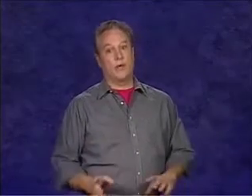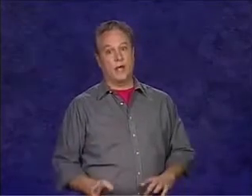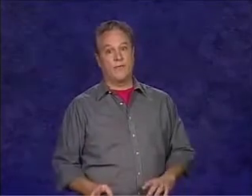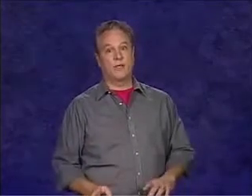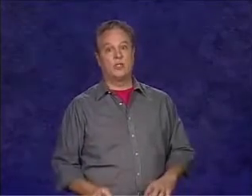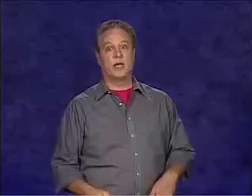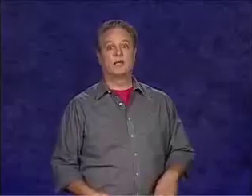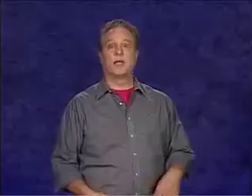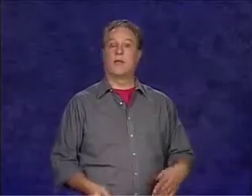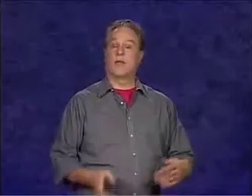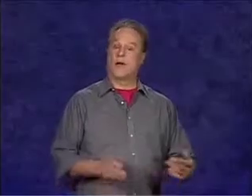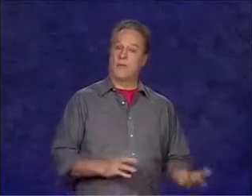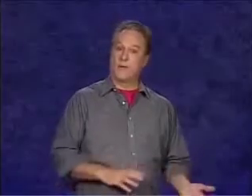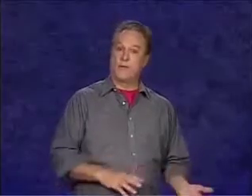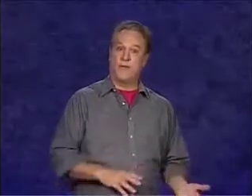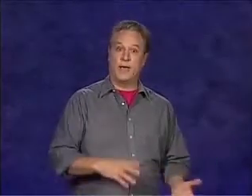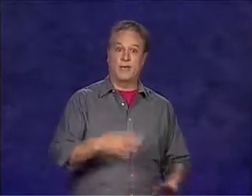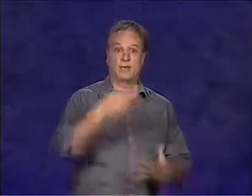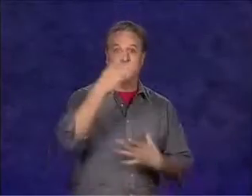hand from the chest and the other from the face.